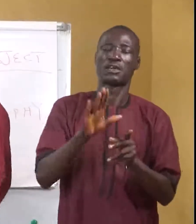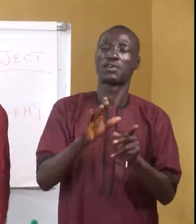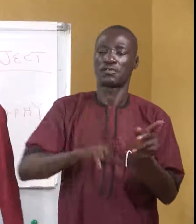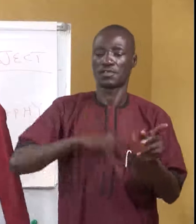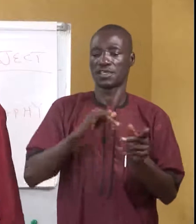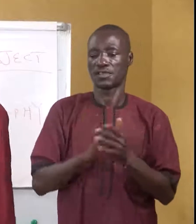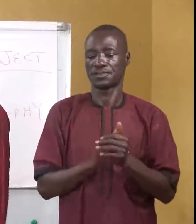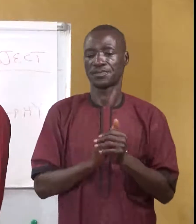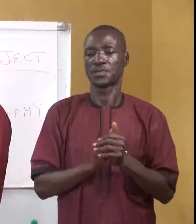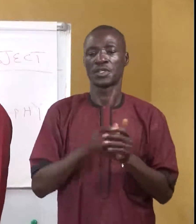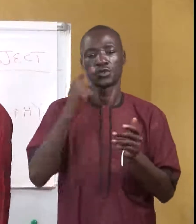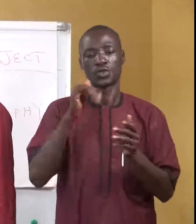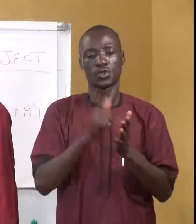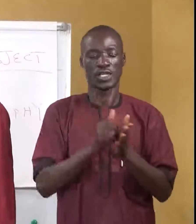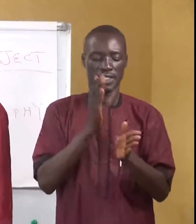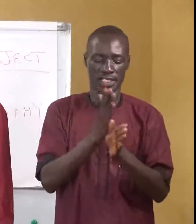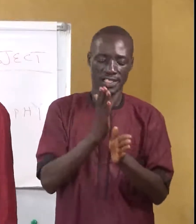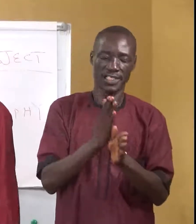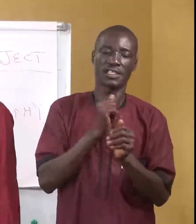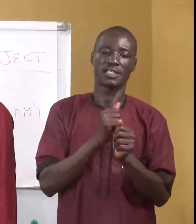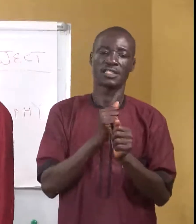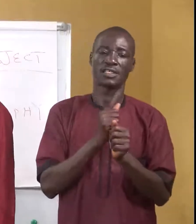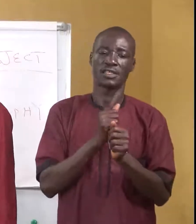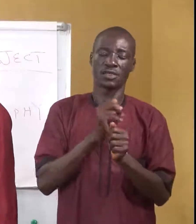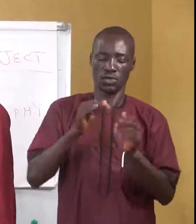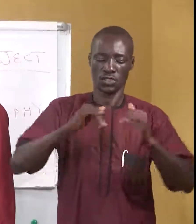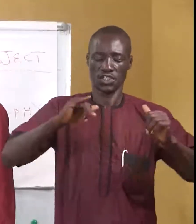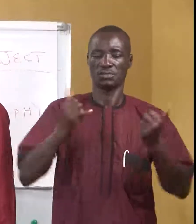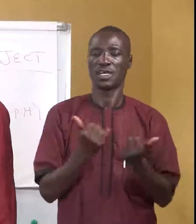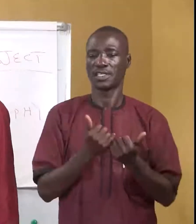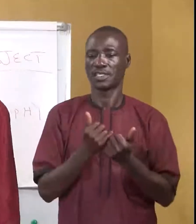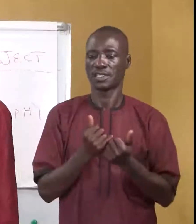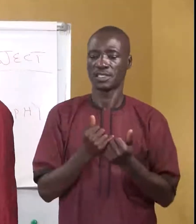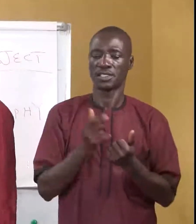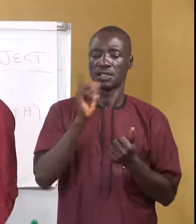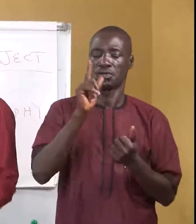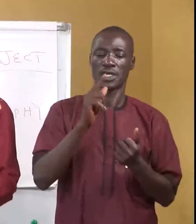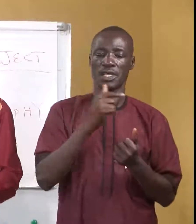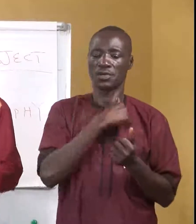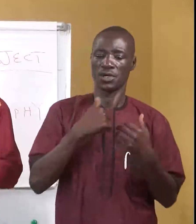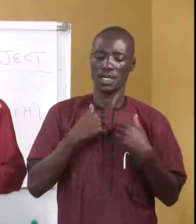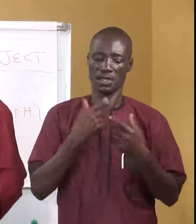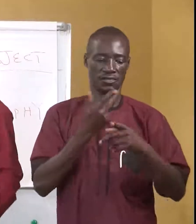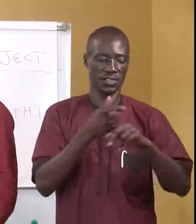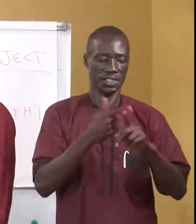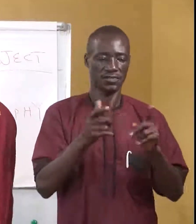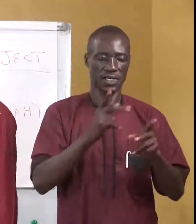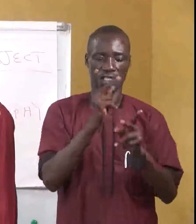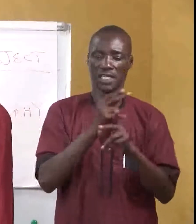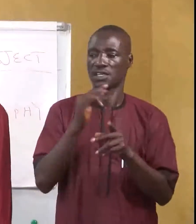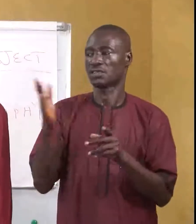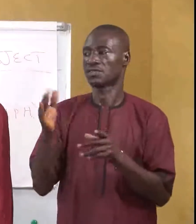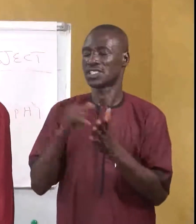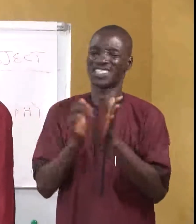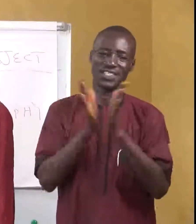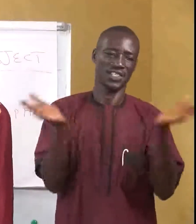students, linear or dispersed kind of settlement, I show you on the diagram, where you have different kind of settlement. This one is